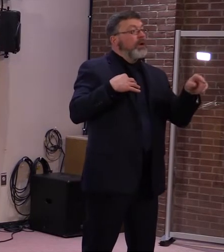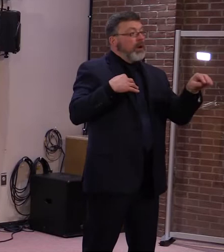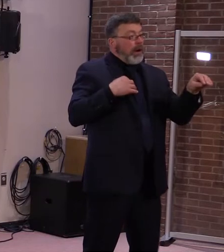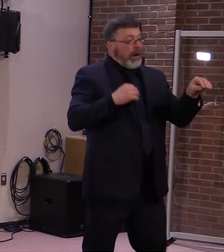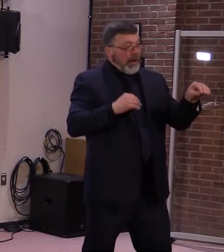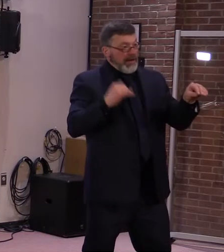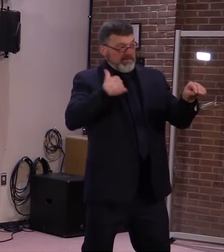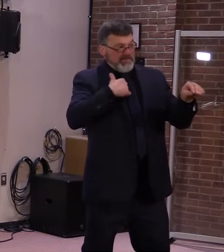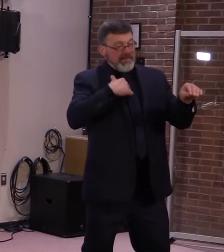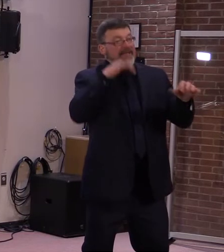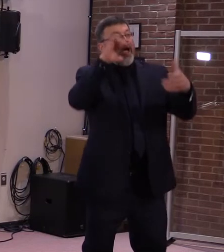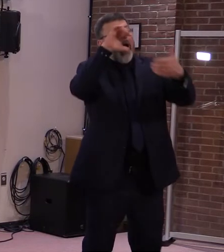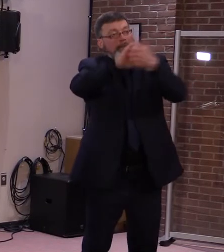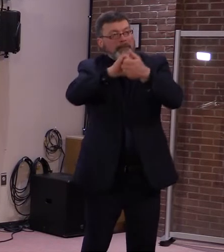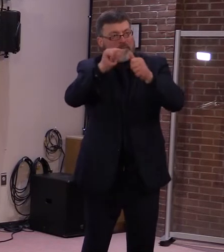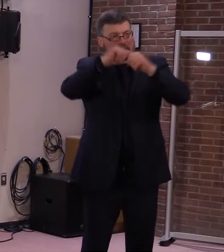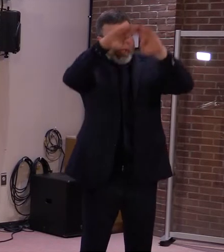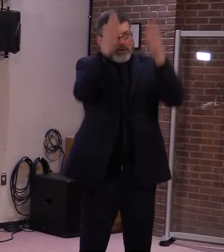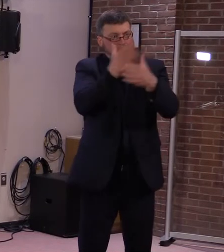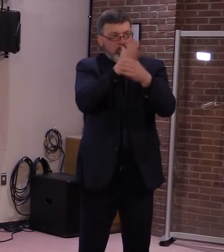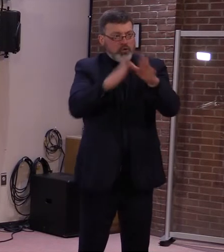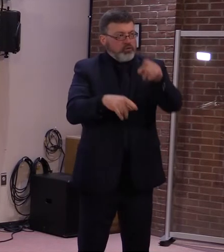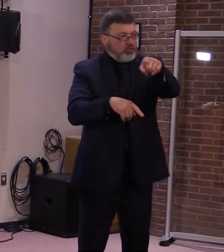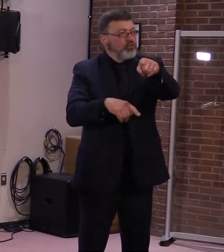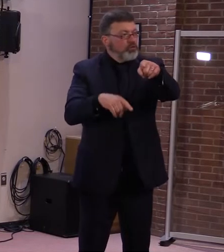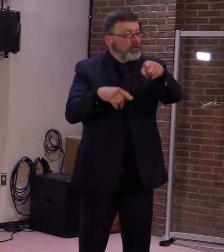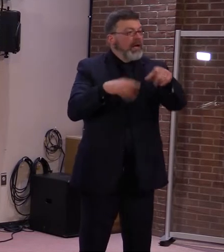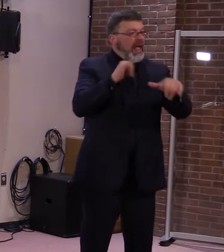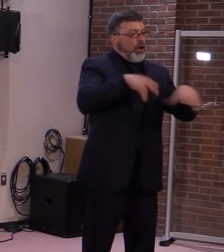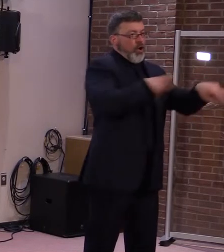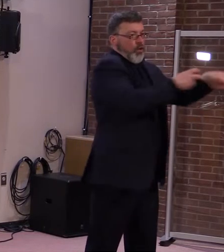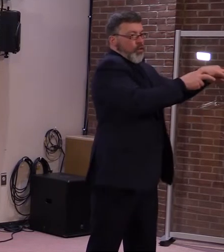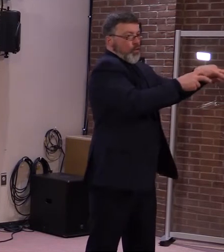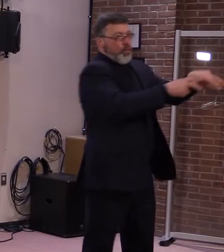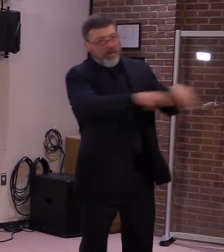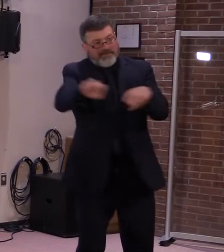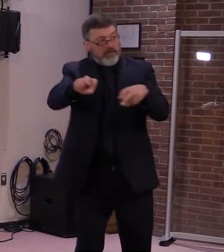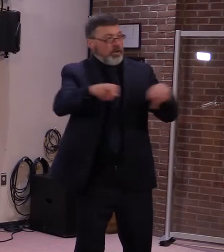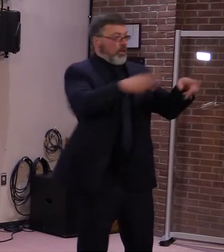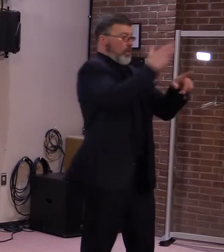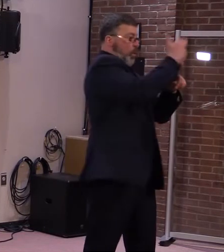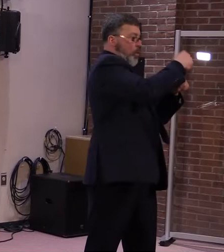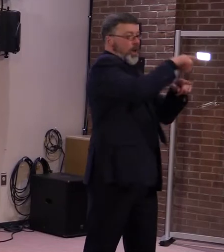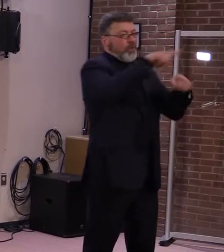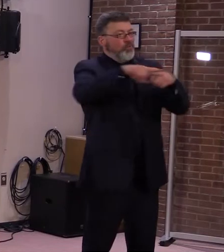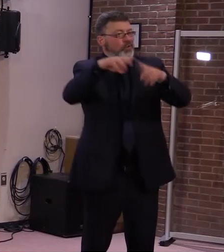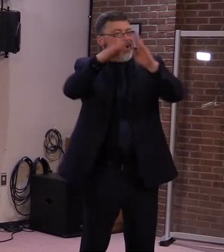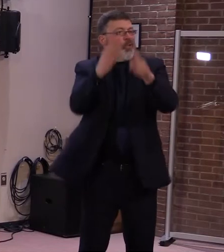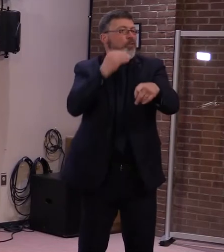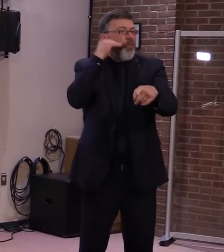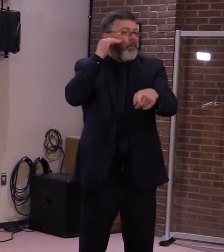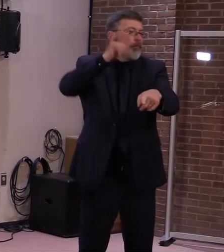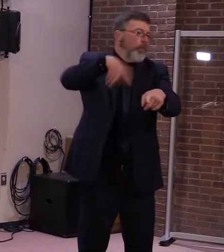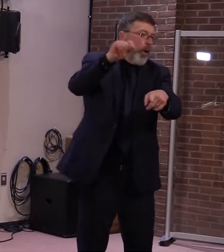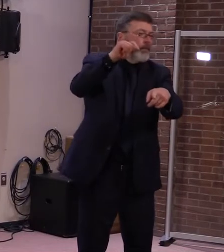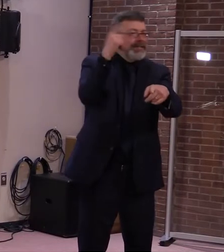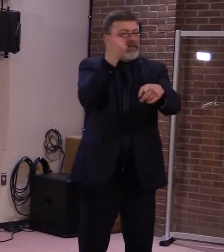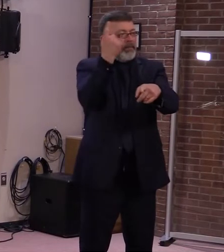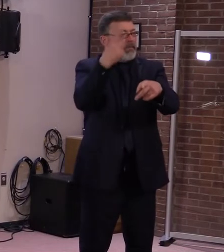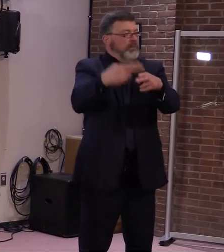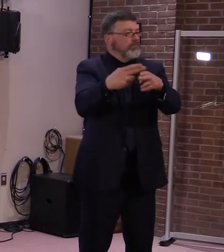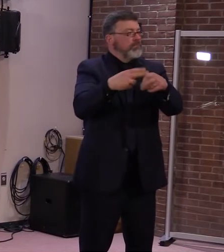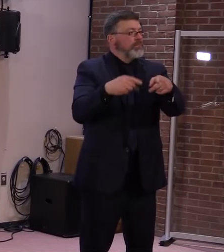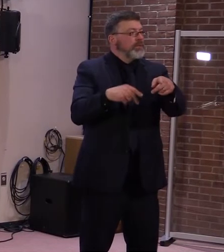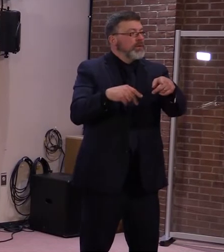transition of this emergency housing program to something that is more sustainable and also works to